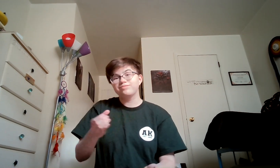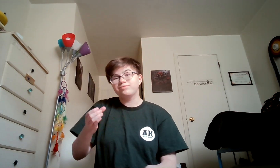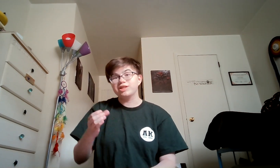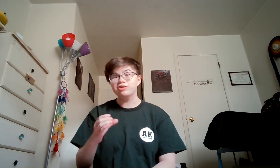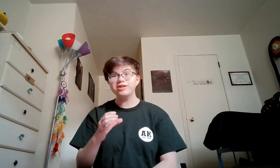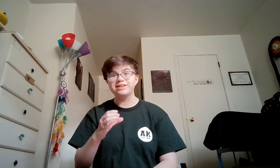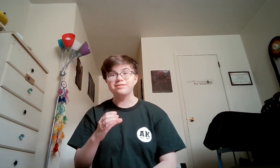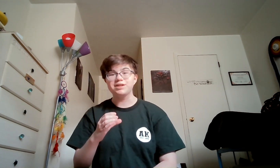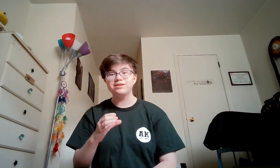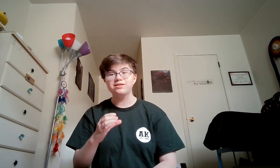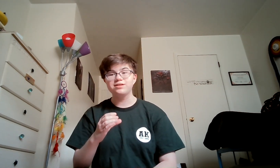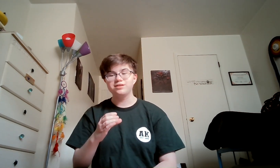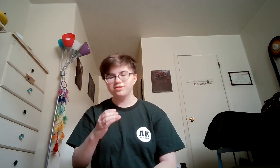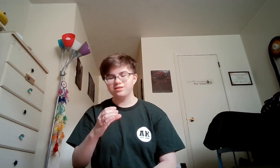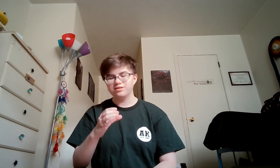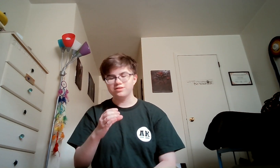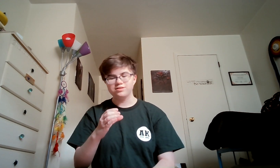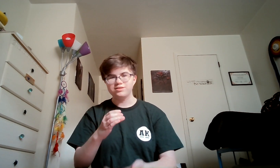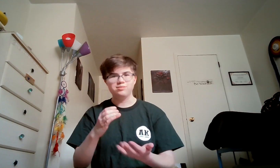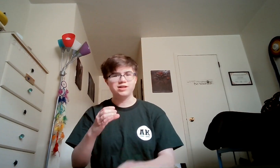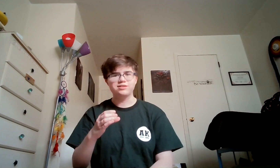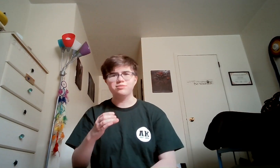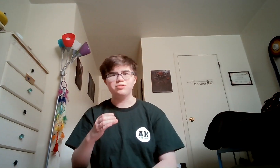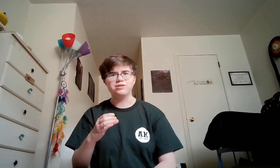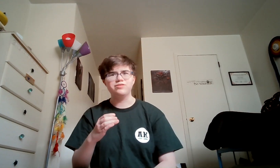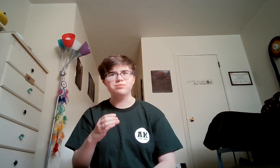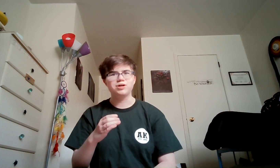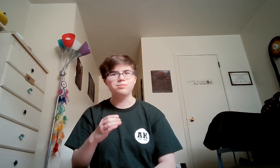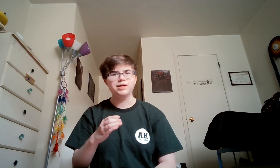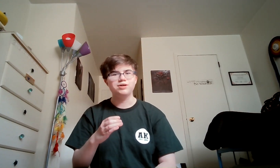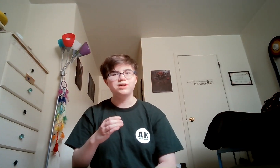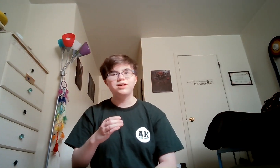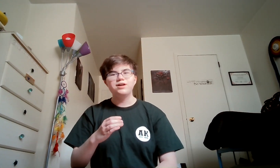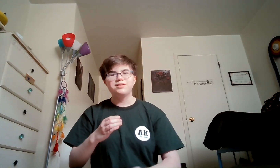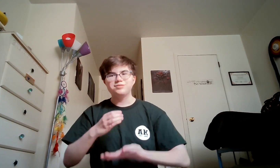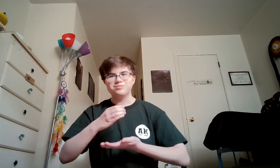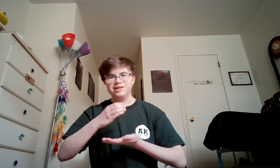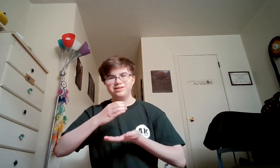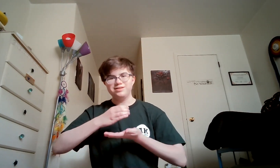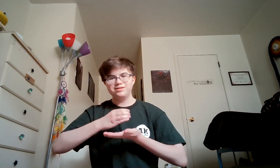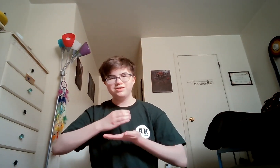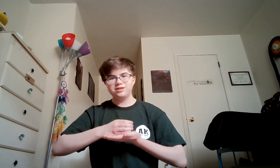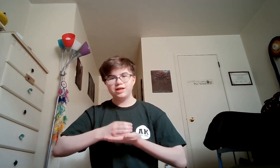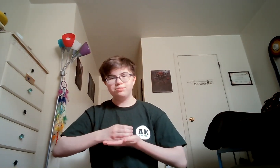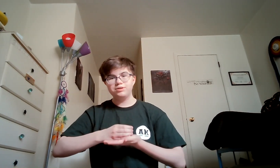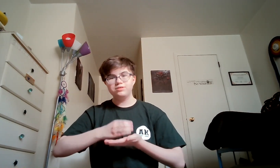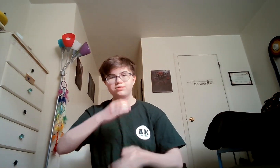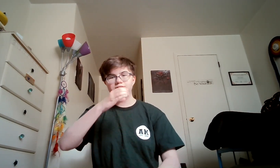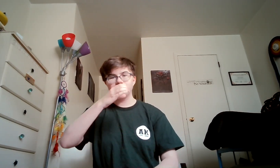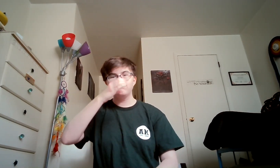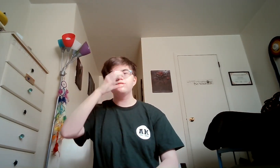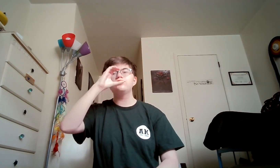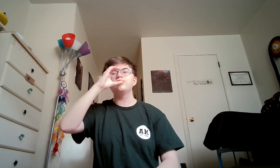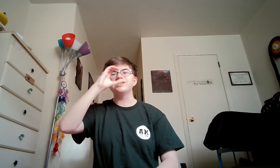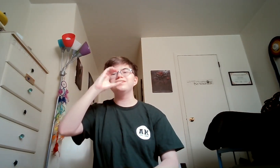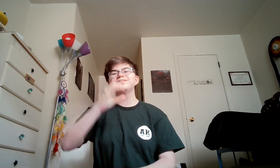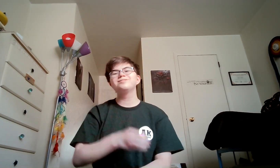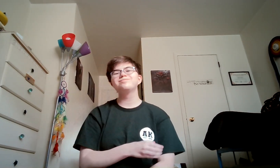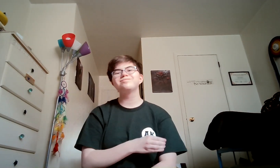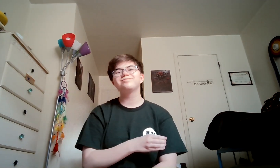Like you're drinking something. I'm acting like I'm holding an invisible cup now. But cup, drink.